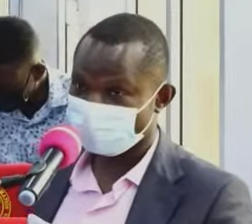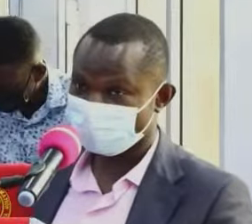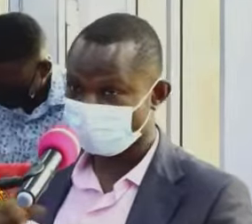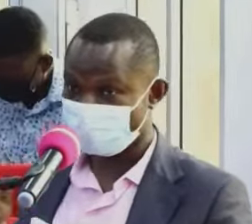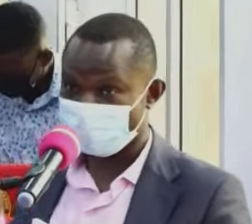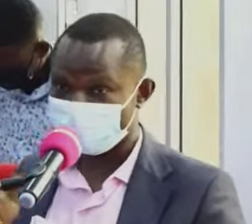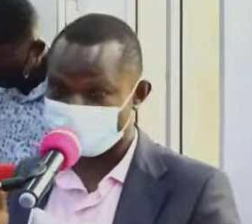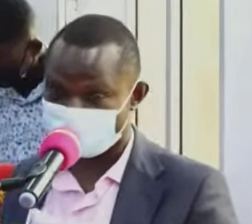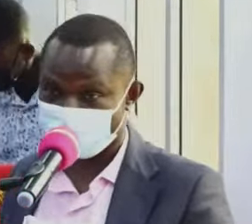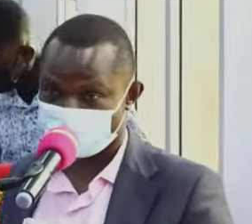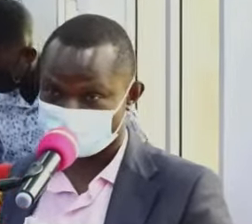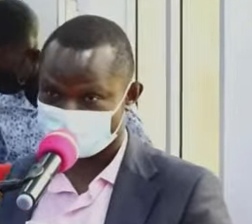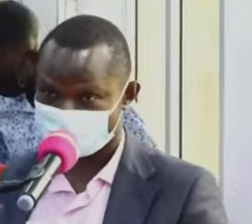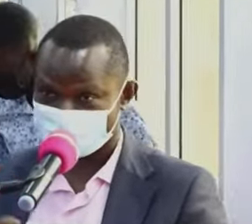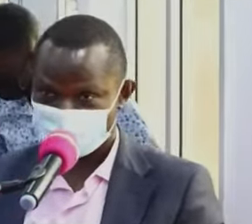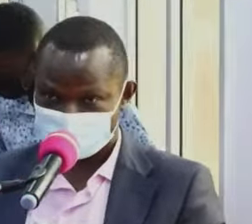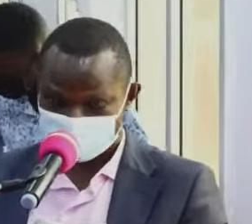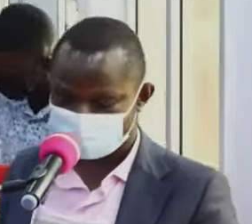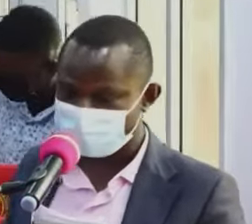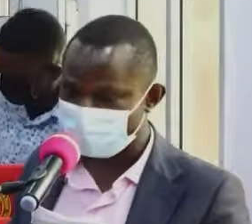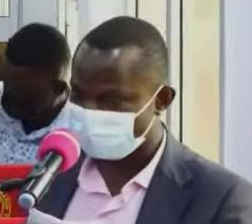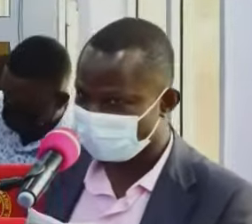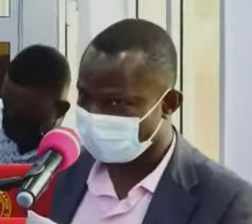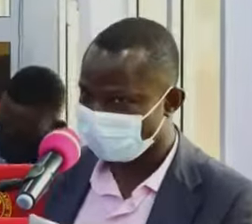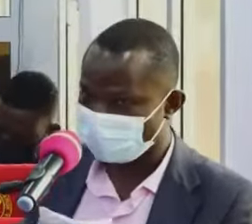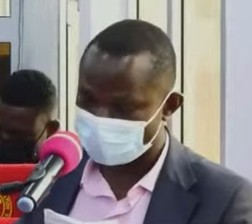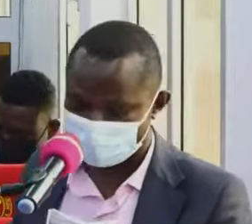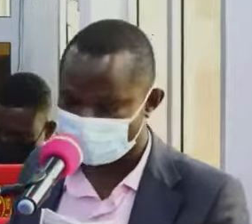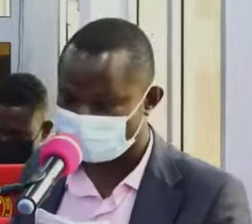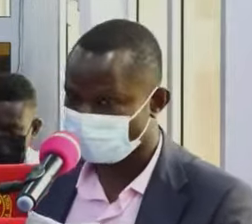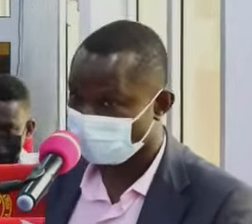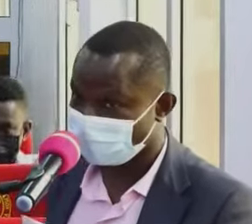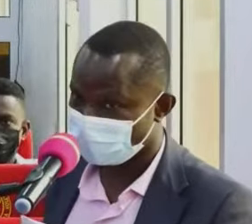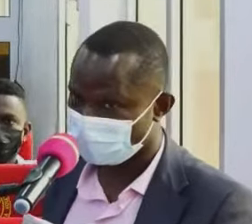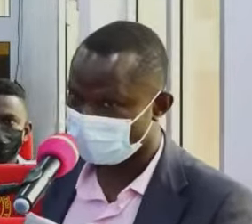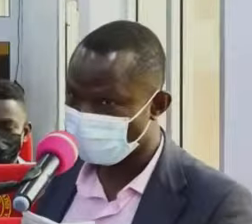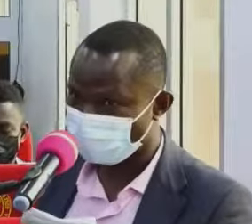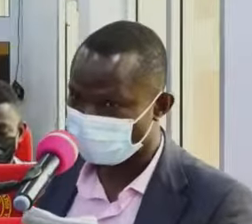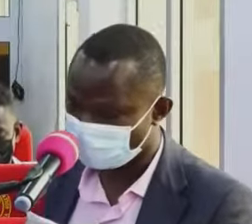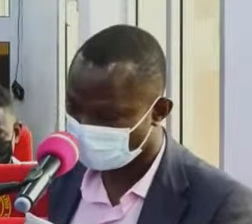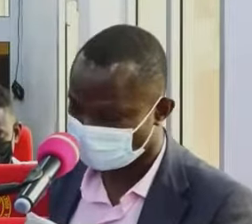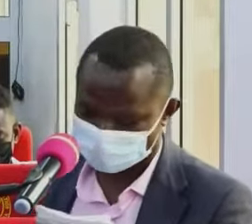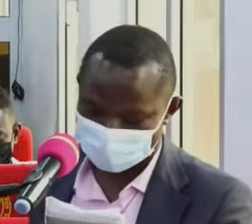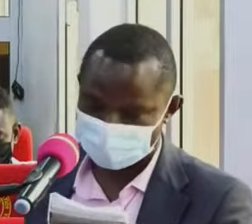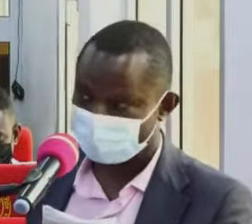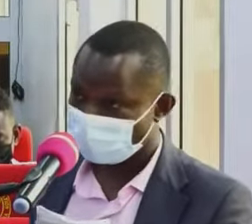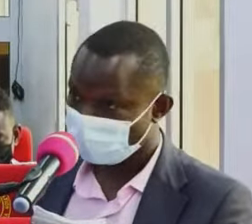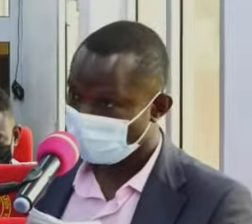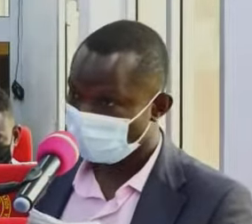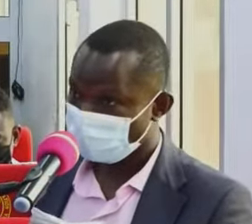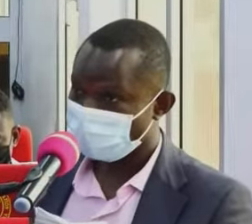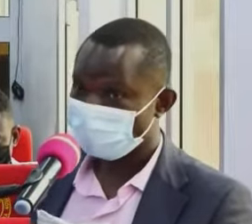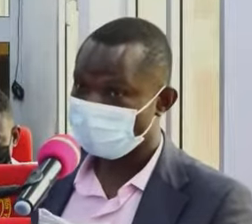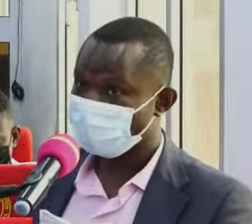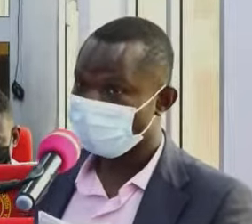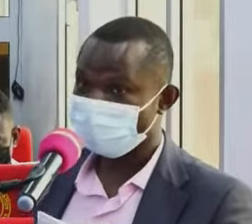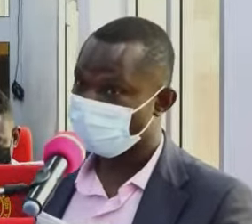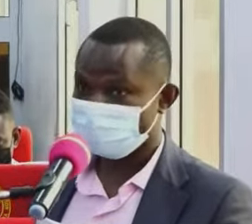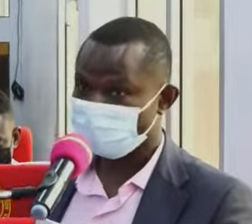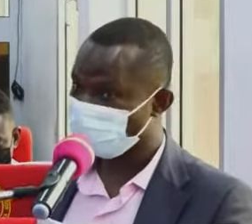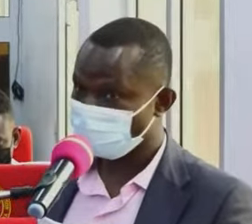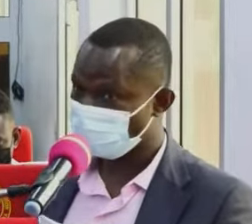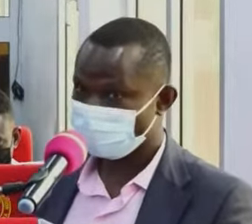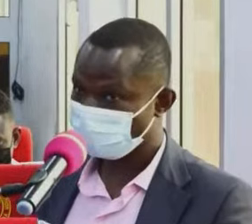21,000 tree stumps. I want to know the costs that the nation incurred or Ghana Maritime Authority incurred in removing those things. I thought you spoke to the issue of cost already. Did